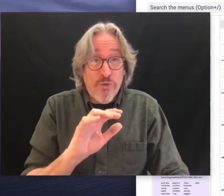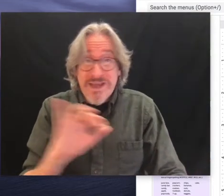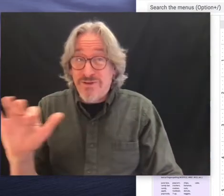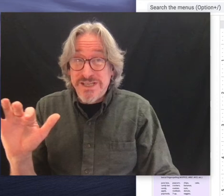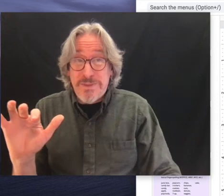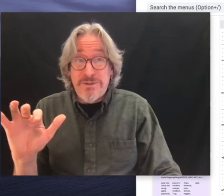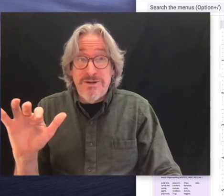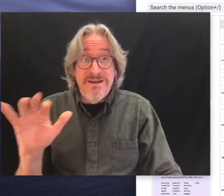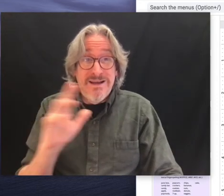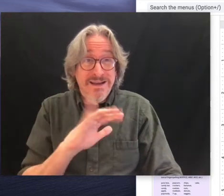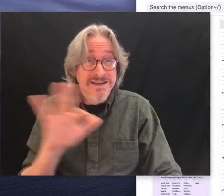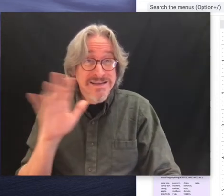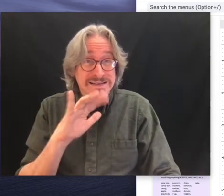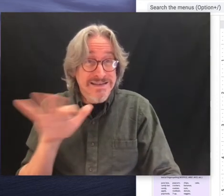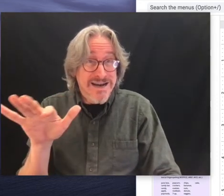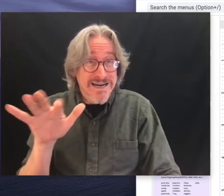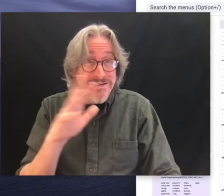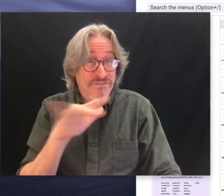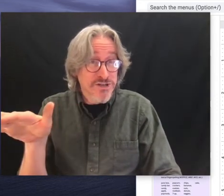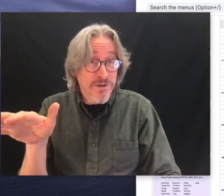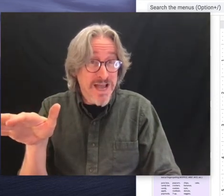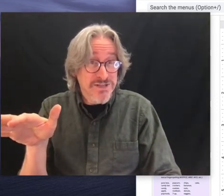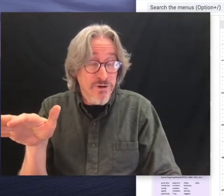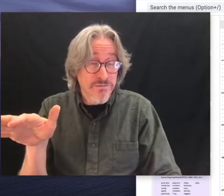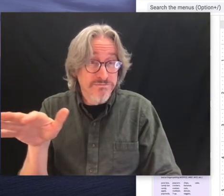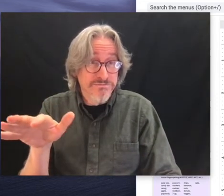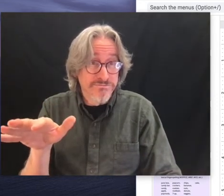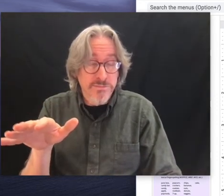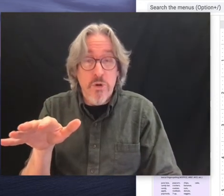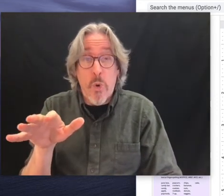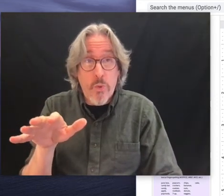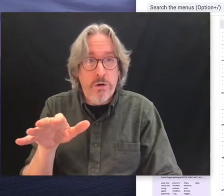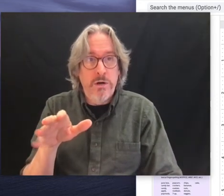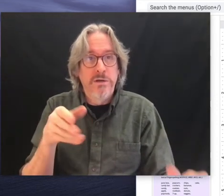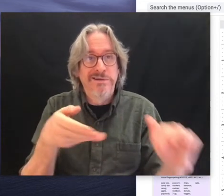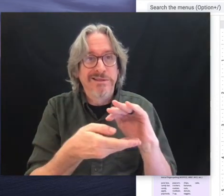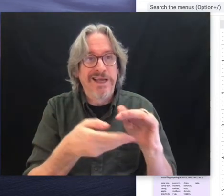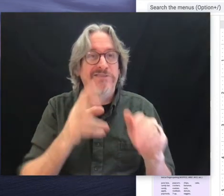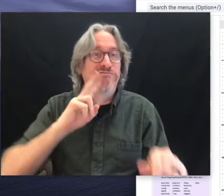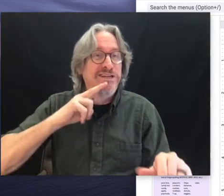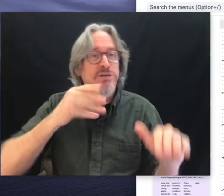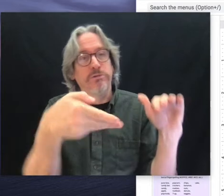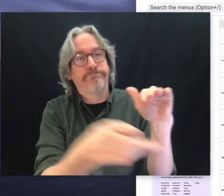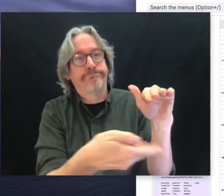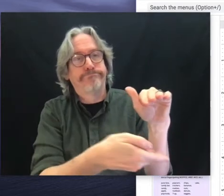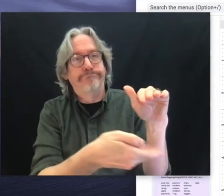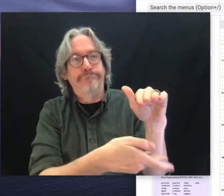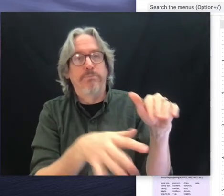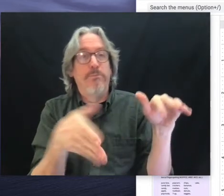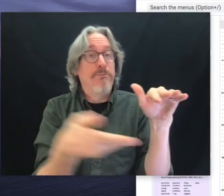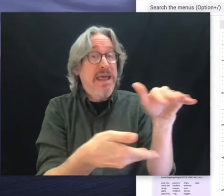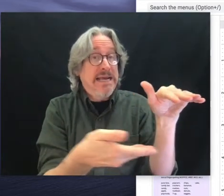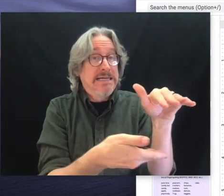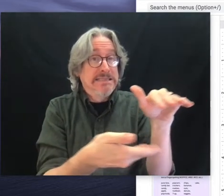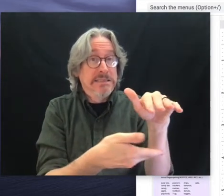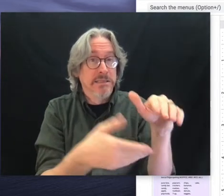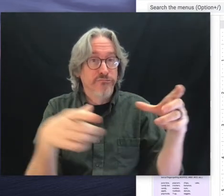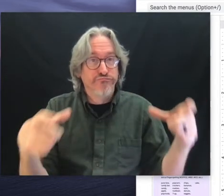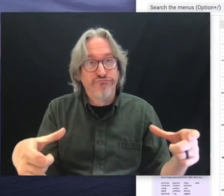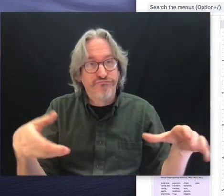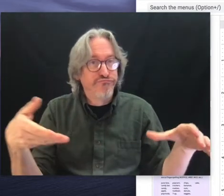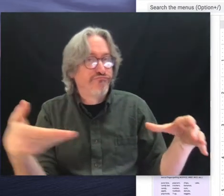I've only ever seen people fingerspell casserole or like vegetable